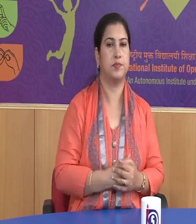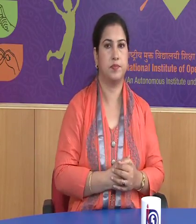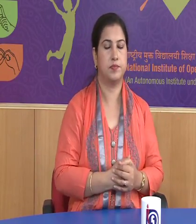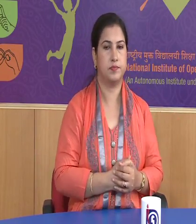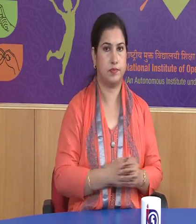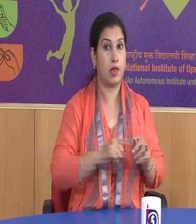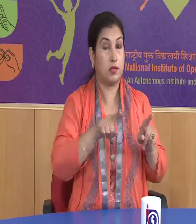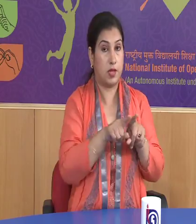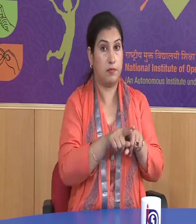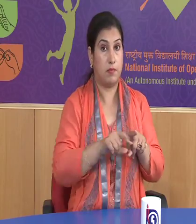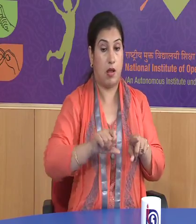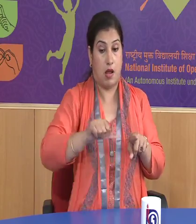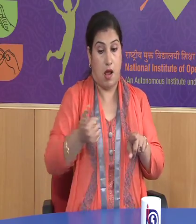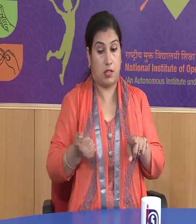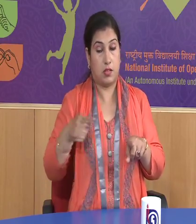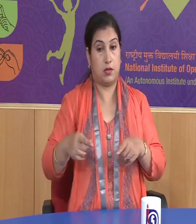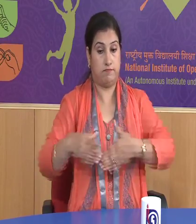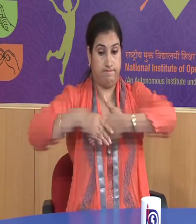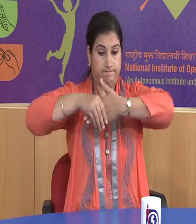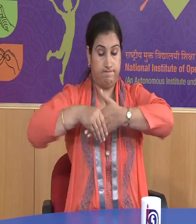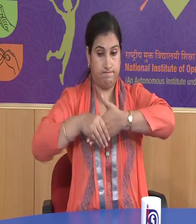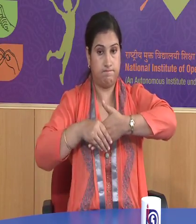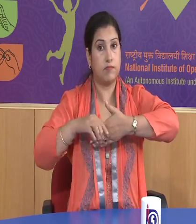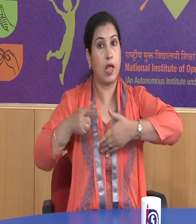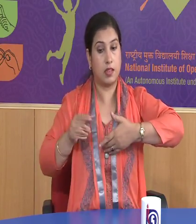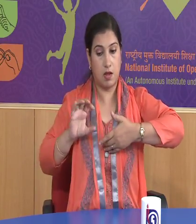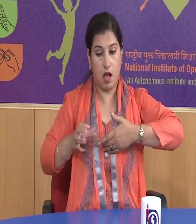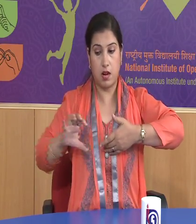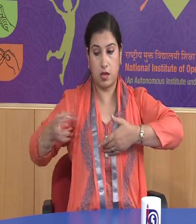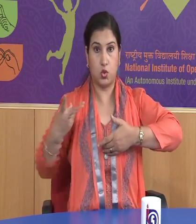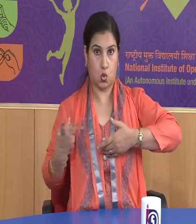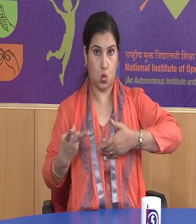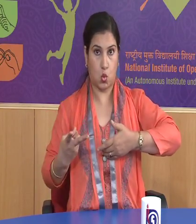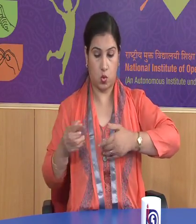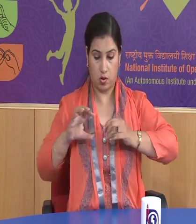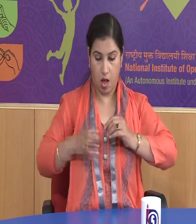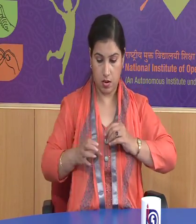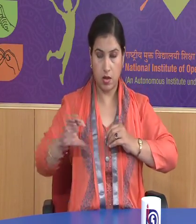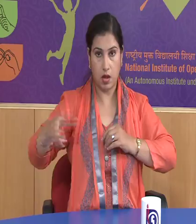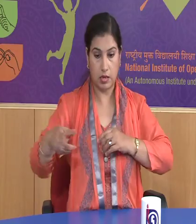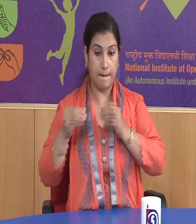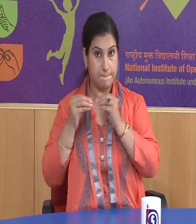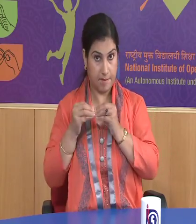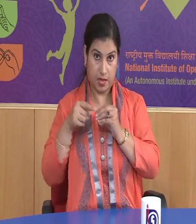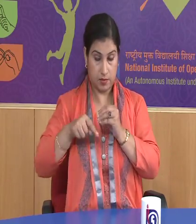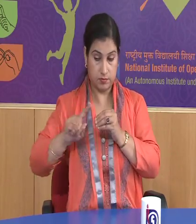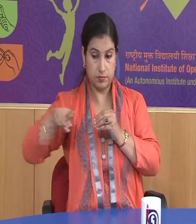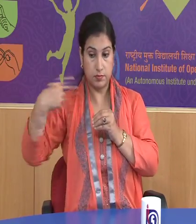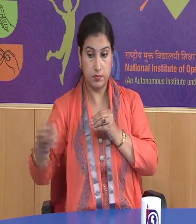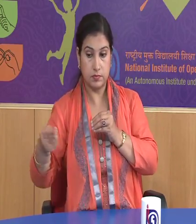and it has signed a treaty with two other countries called B.